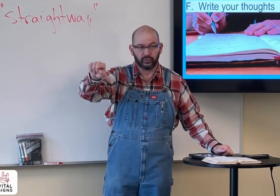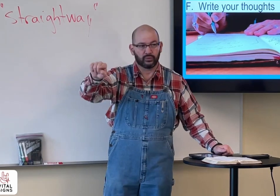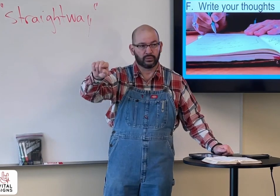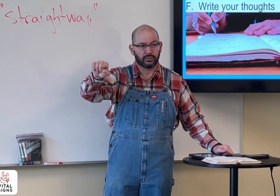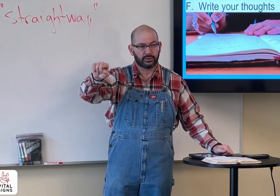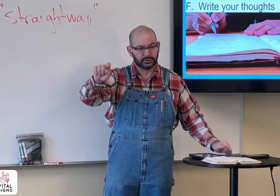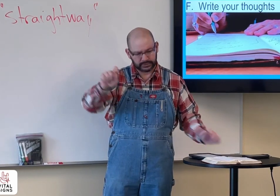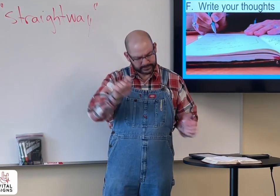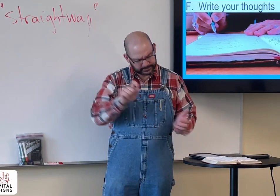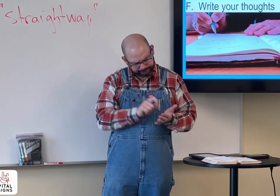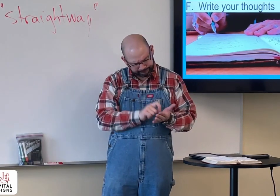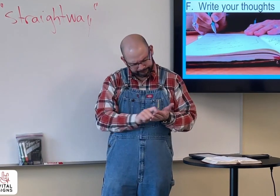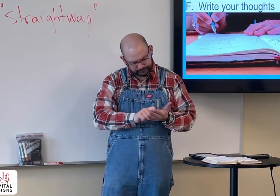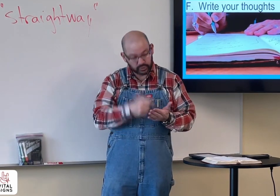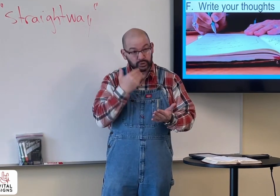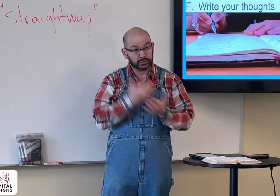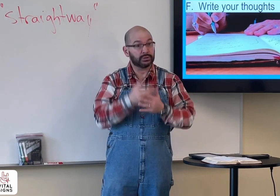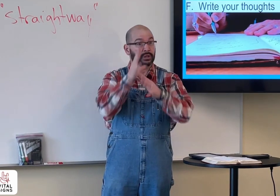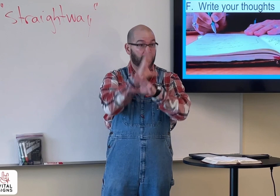for you. Yeah.